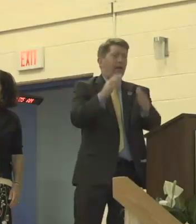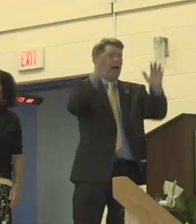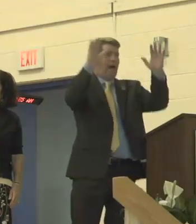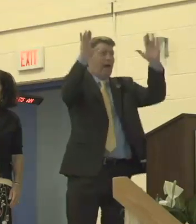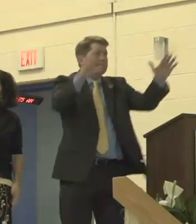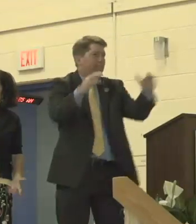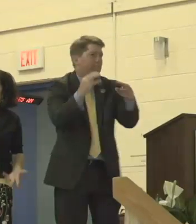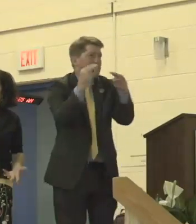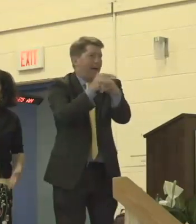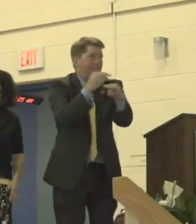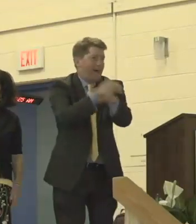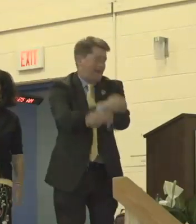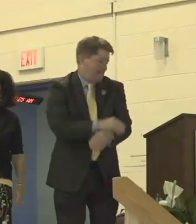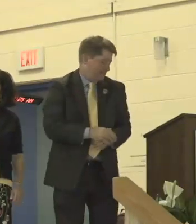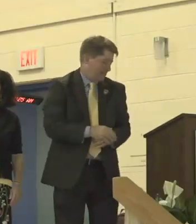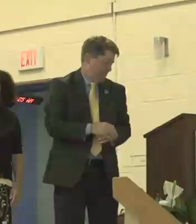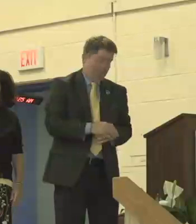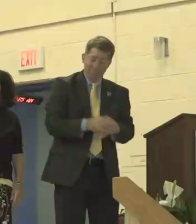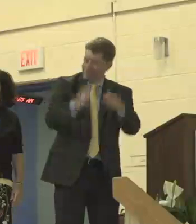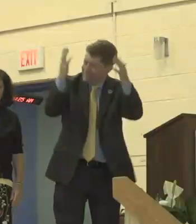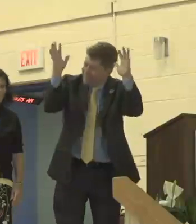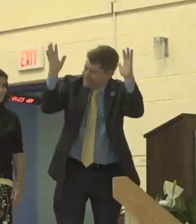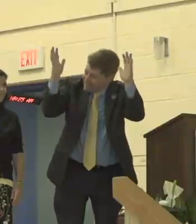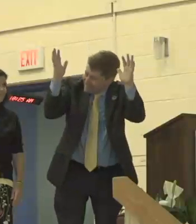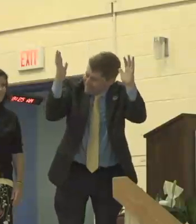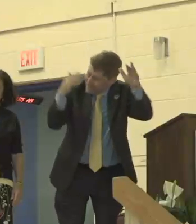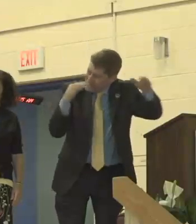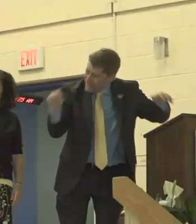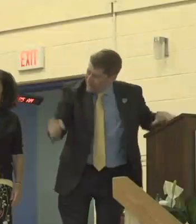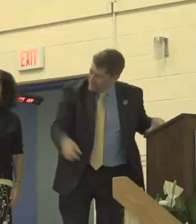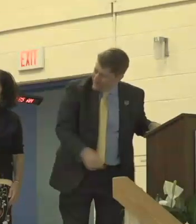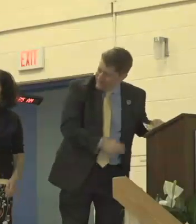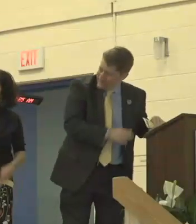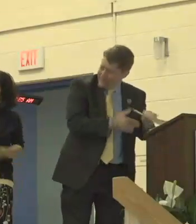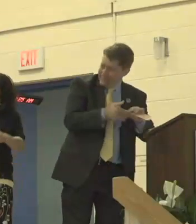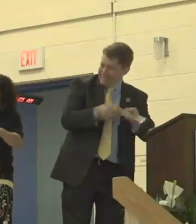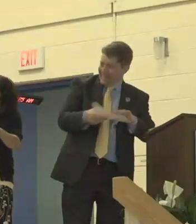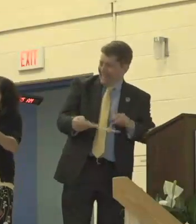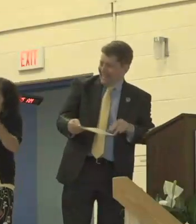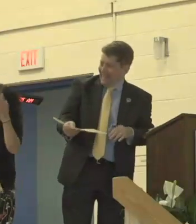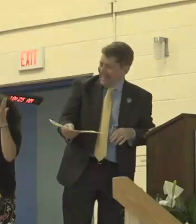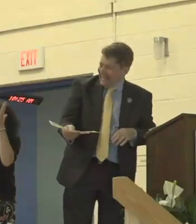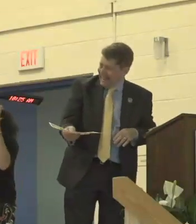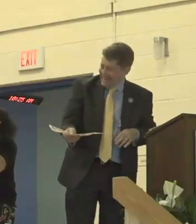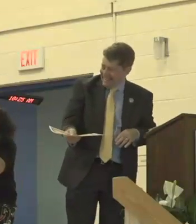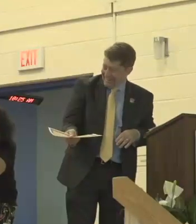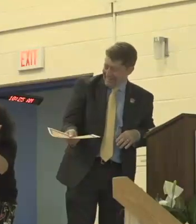know? It's being excellent in math. So great job, Aiden.